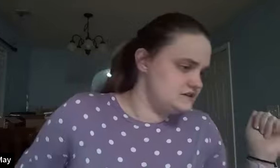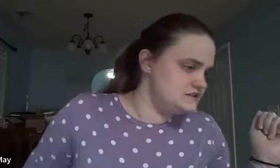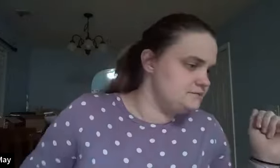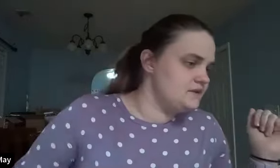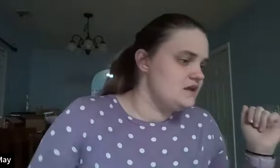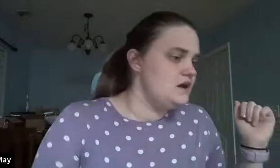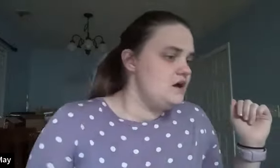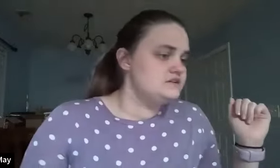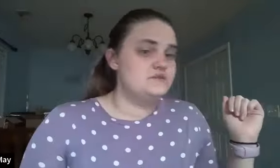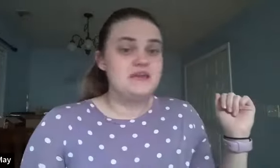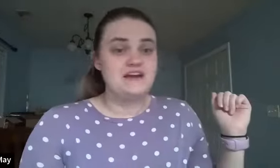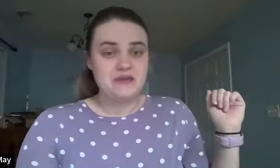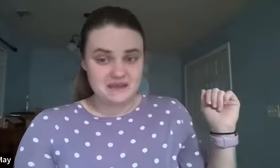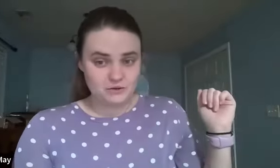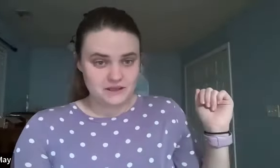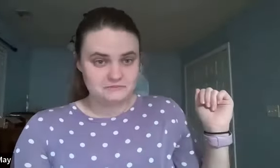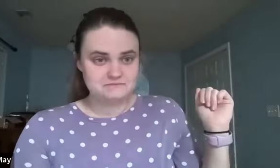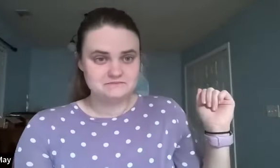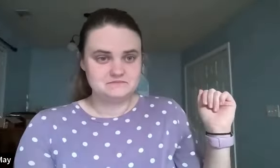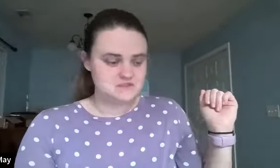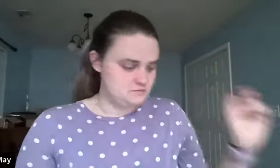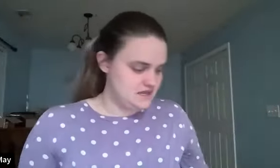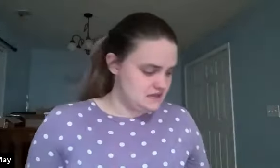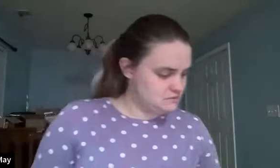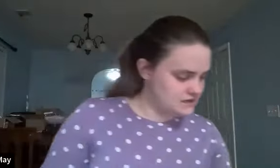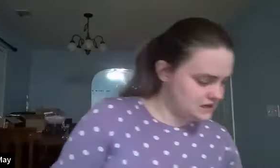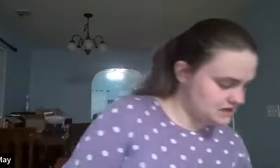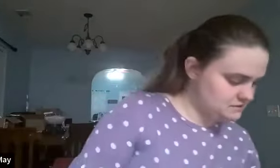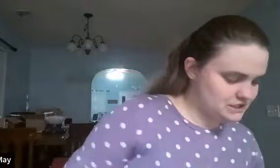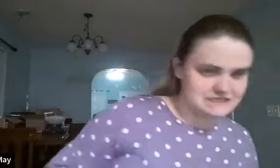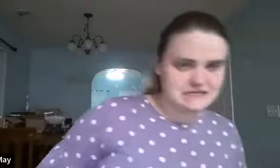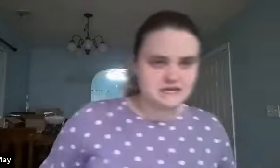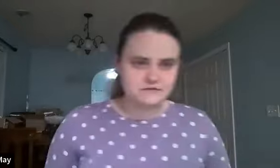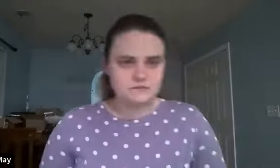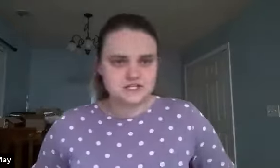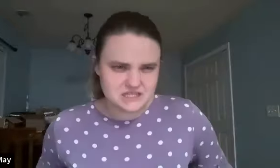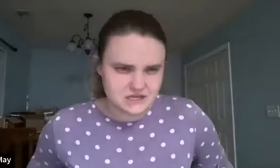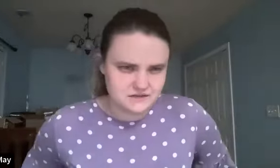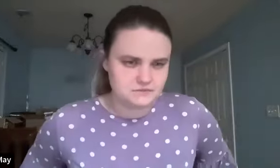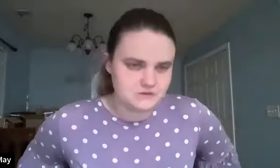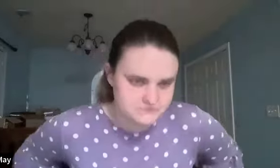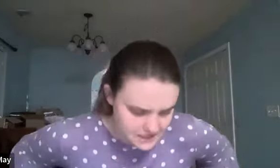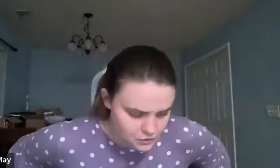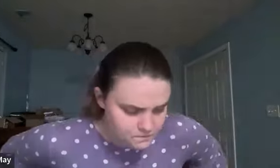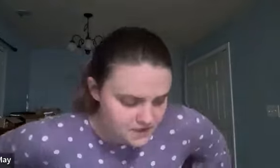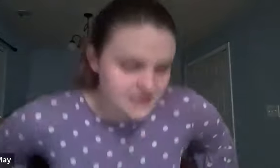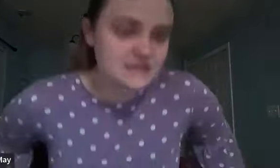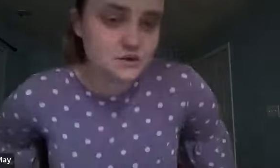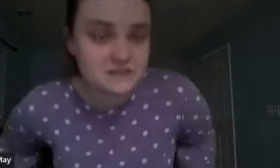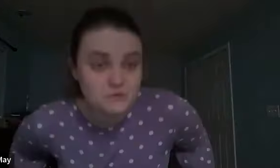two. So then we have penguin. So penguin, I am going to stand for a minute just to kind of give you a better angle. It's going to be what